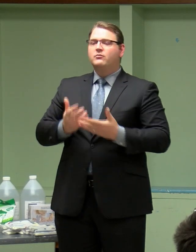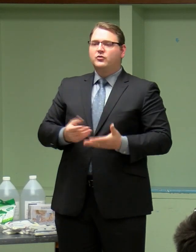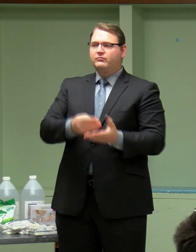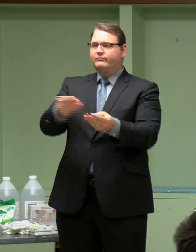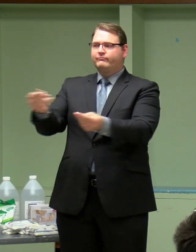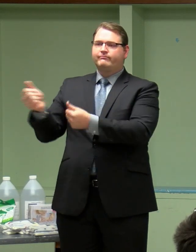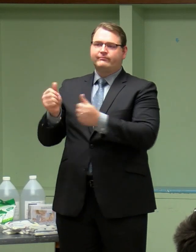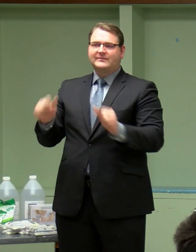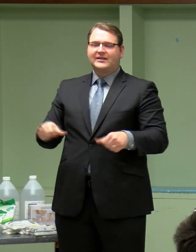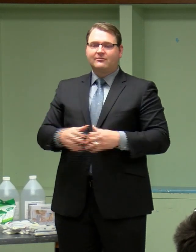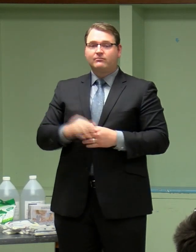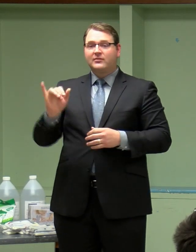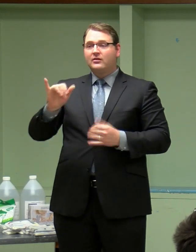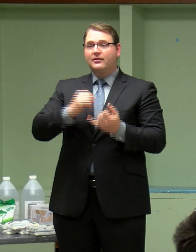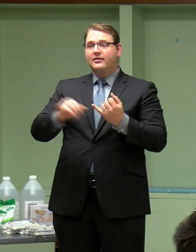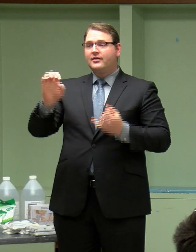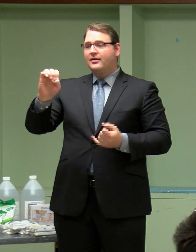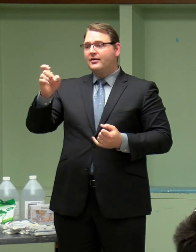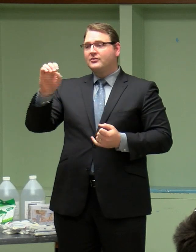has also donated